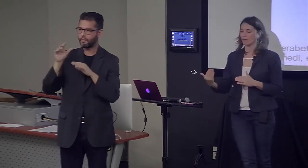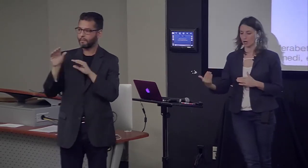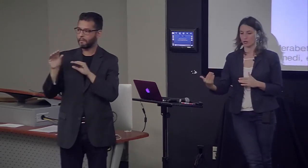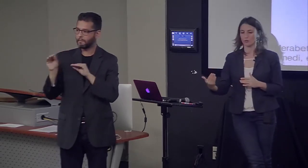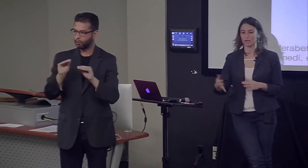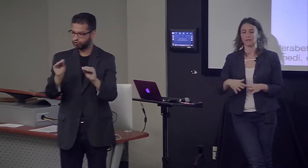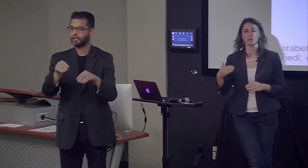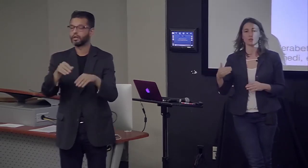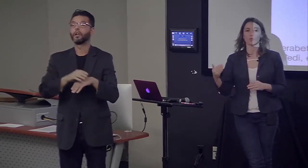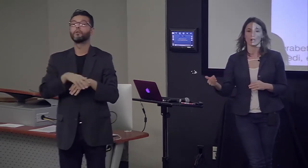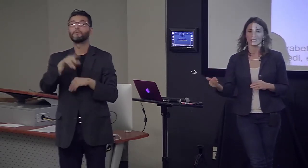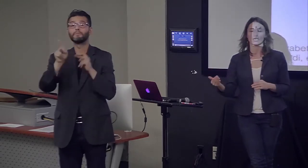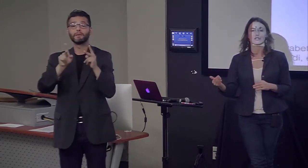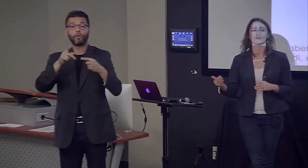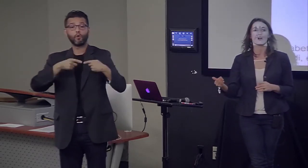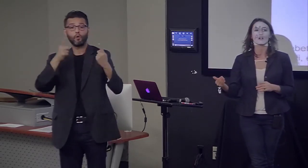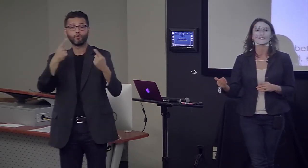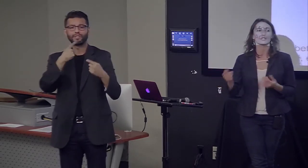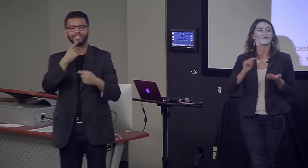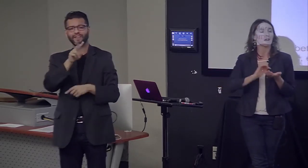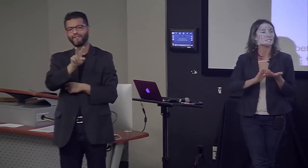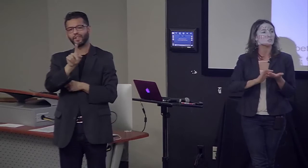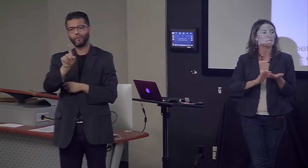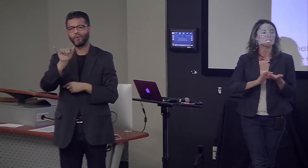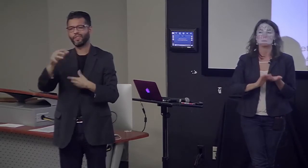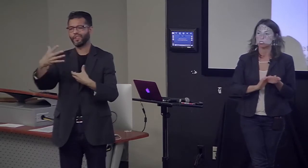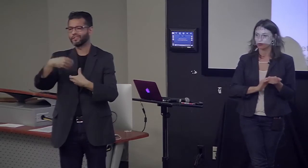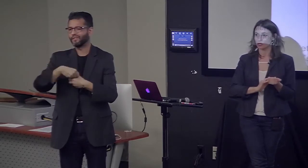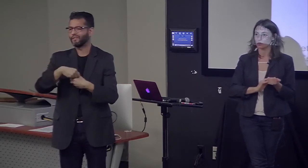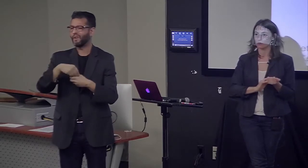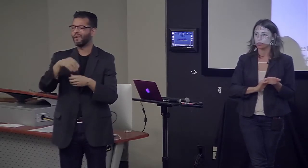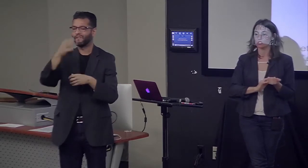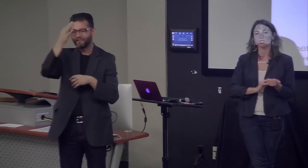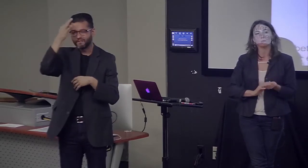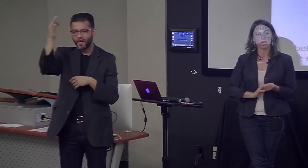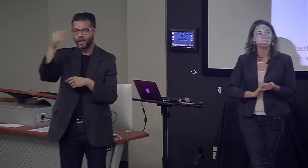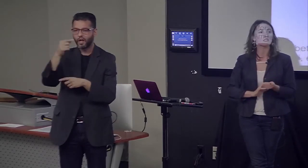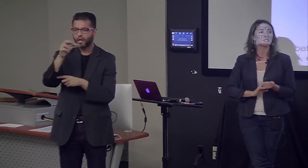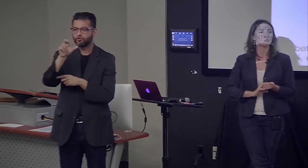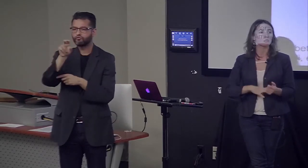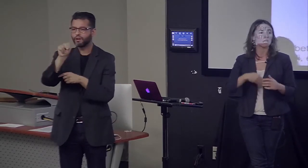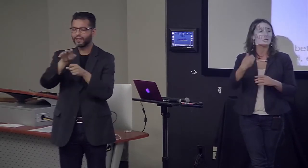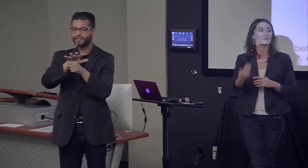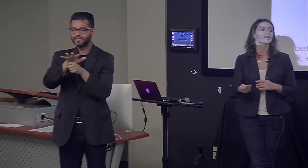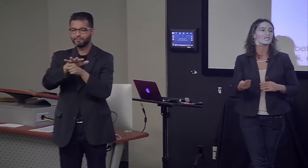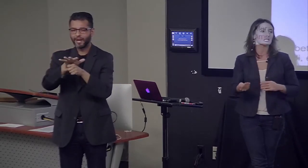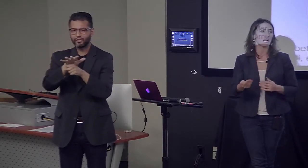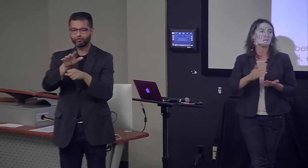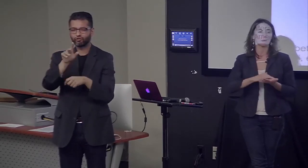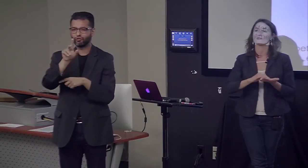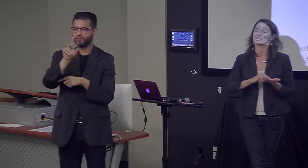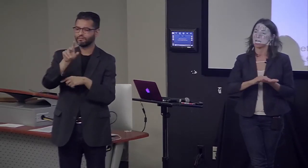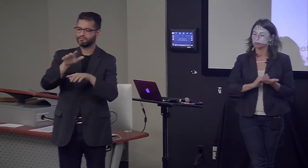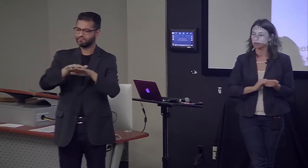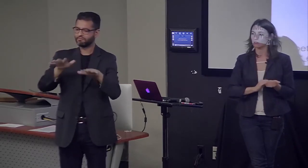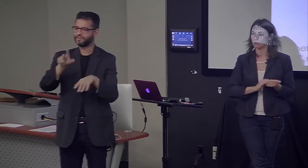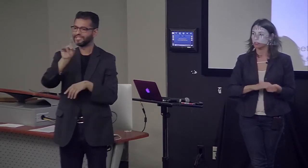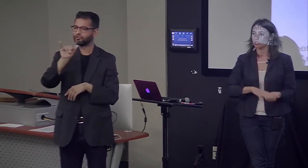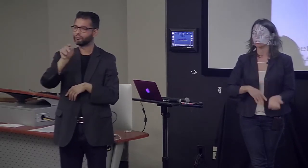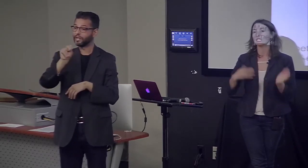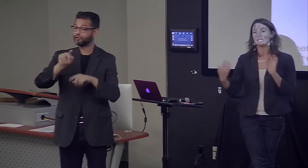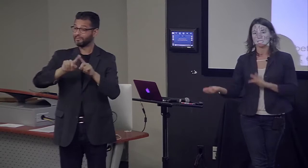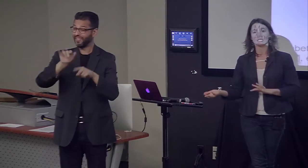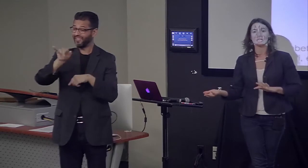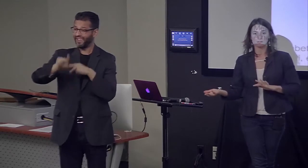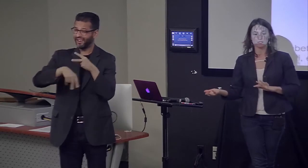People have argued that V1 is involved in fine-grained spatial discrimination in a blind individuals, but this time of tactile